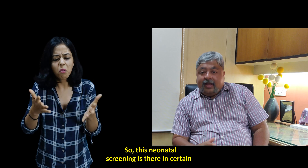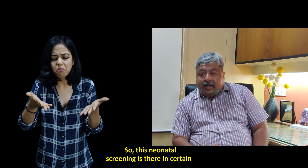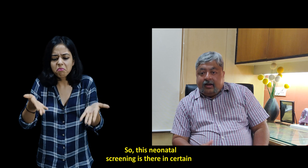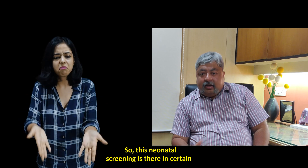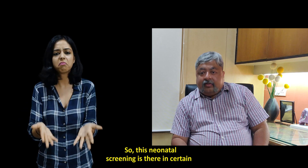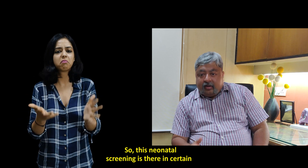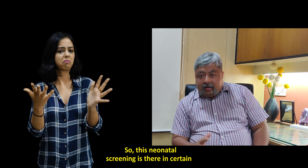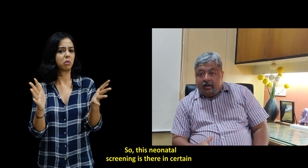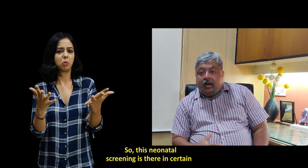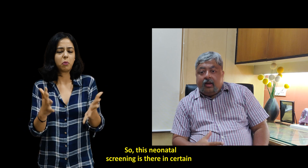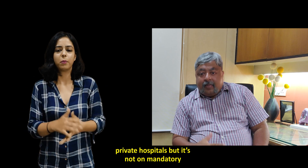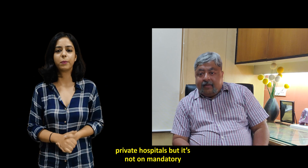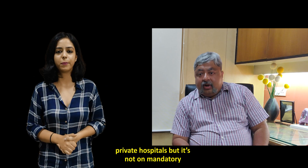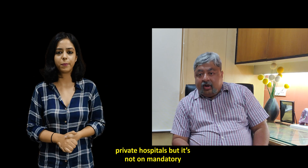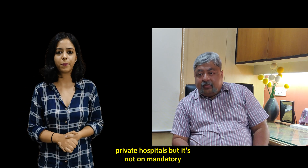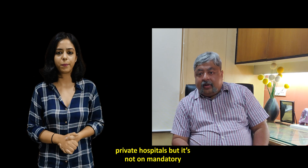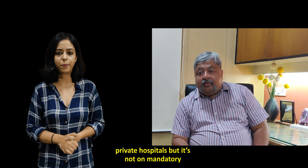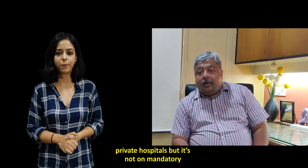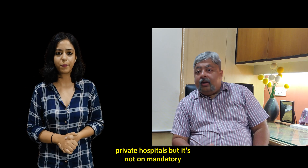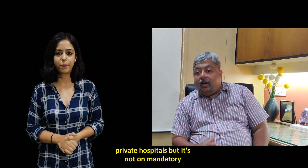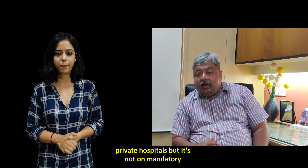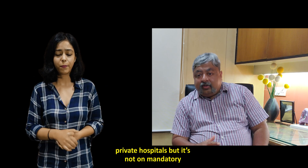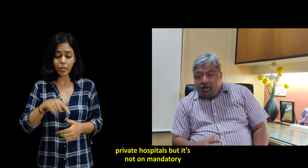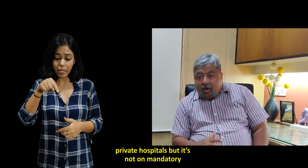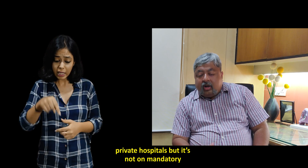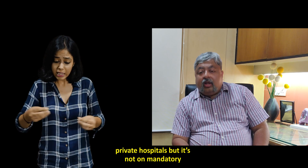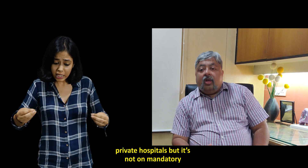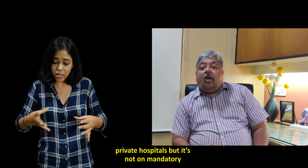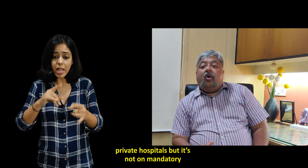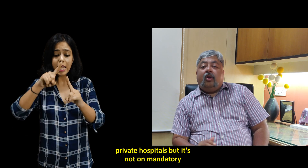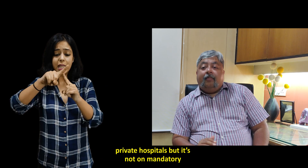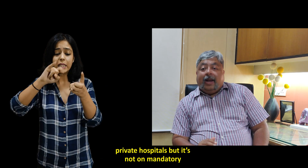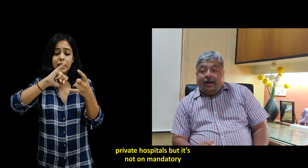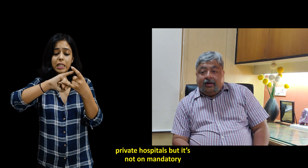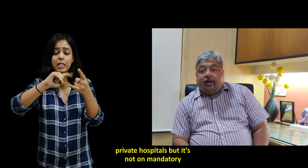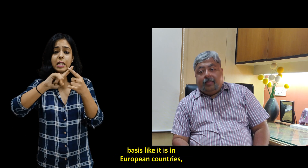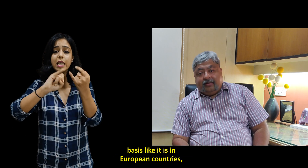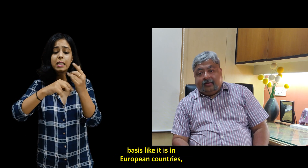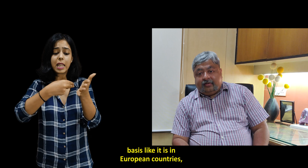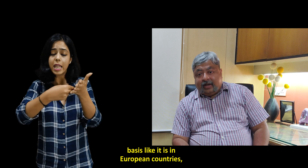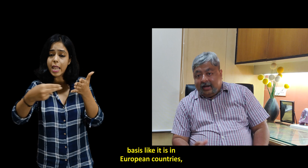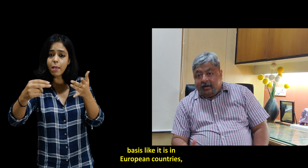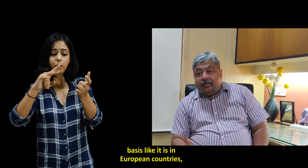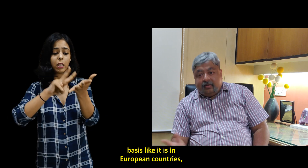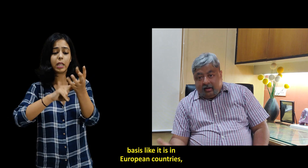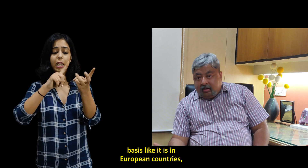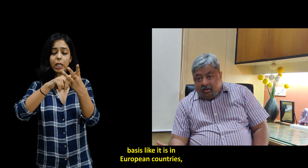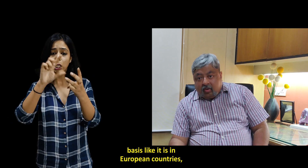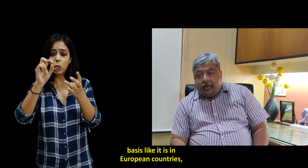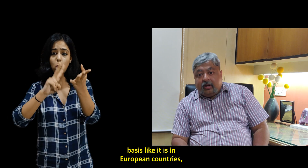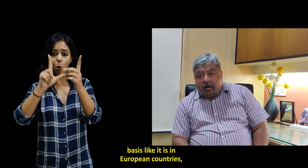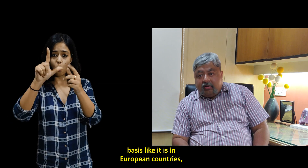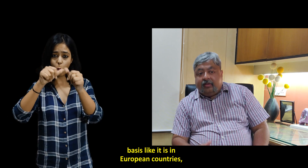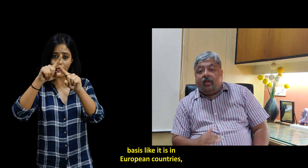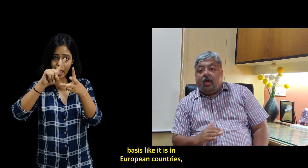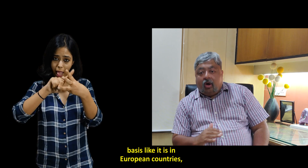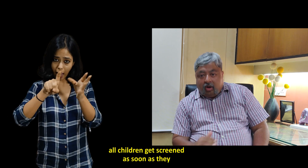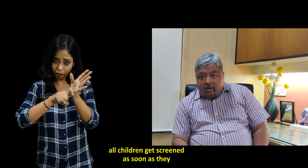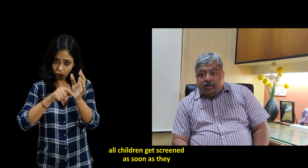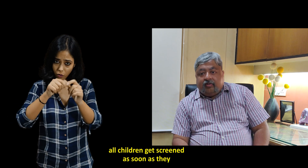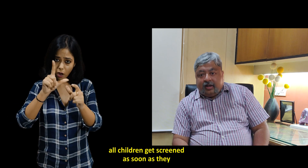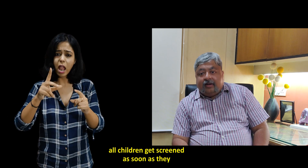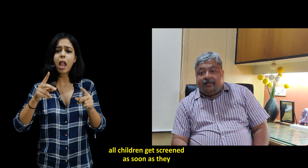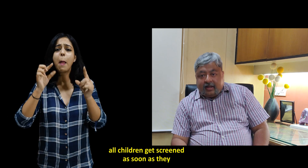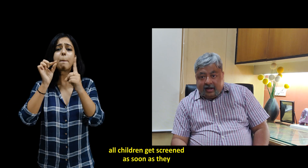screening is there in certain private hospitals but it's not on a mandatory basis like it is in european countries